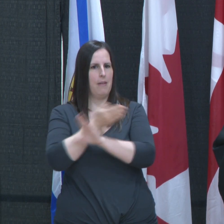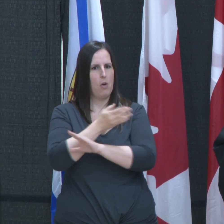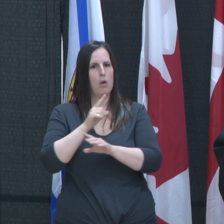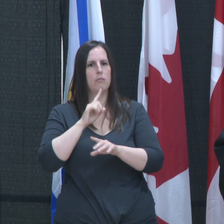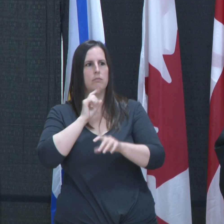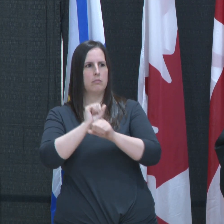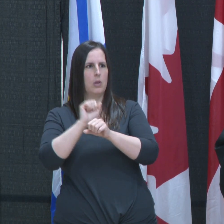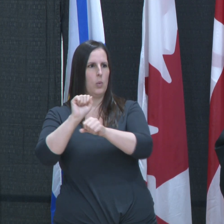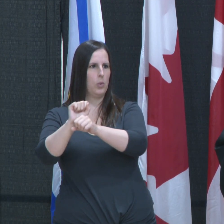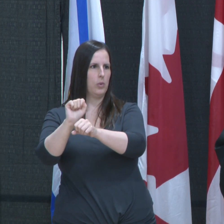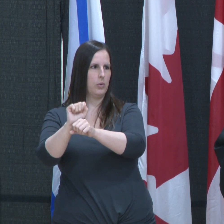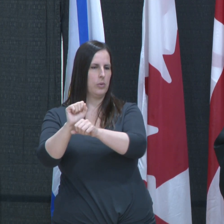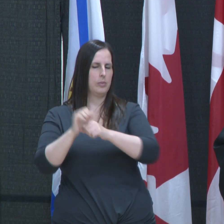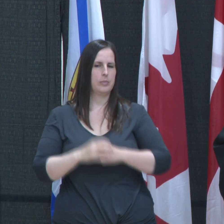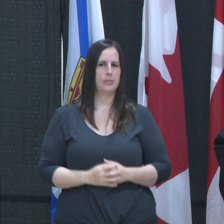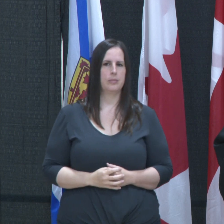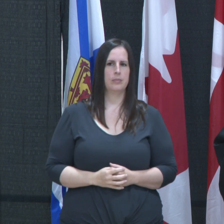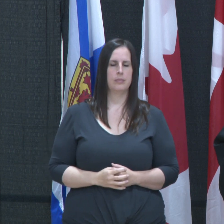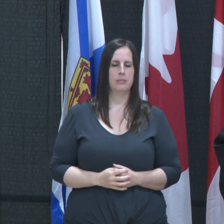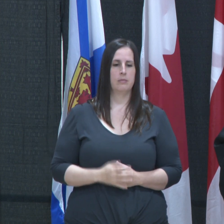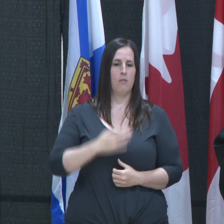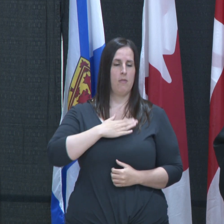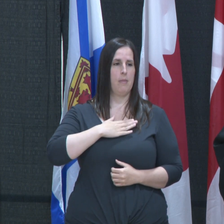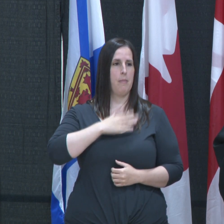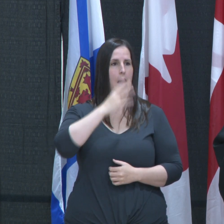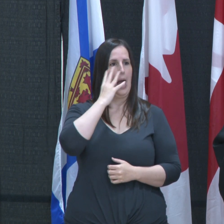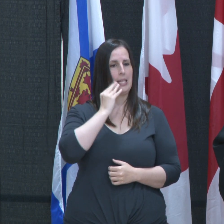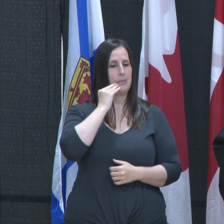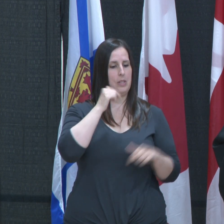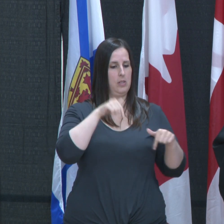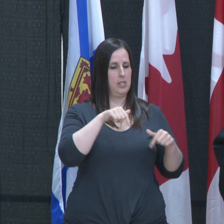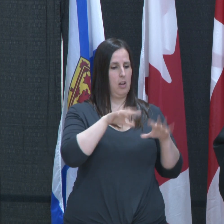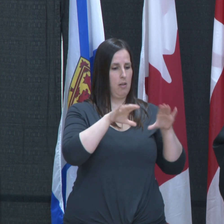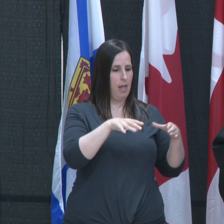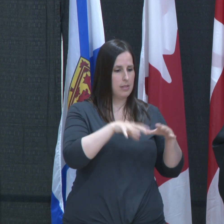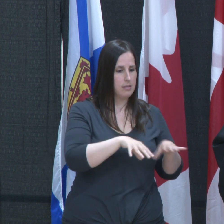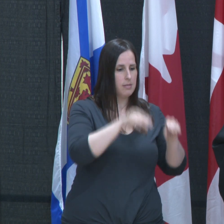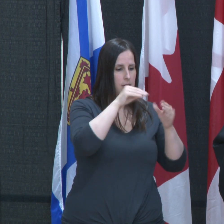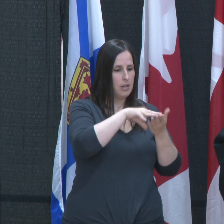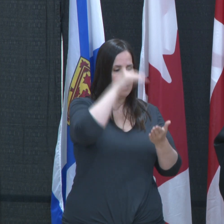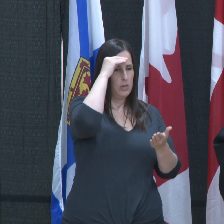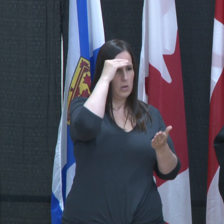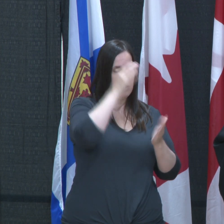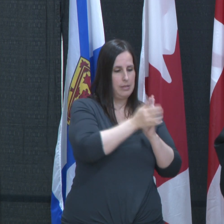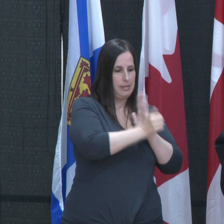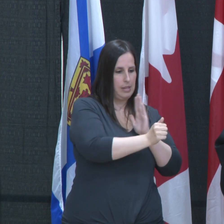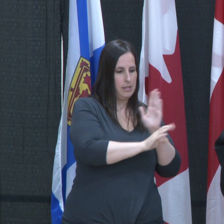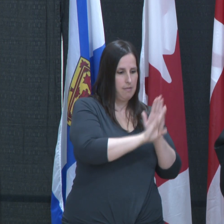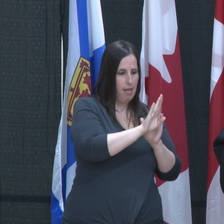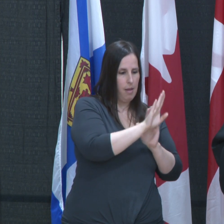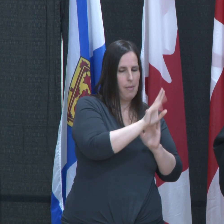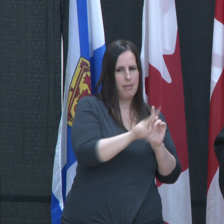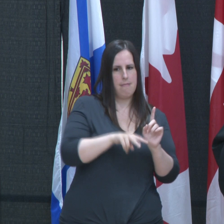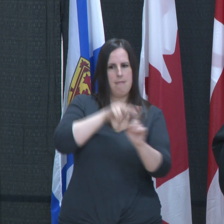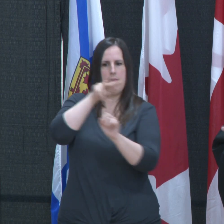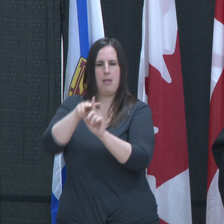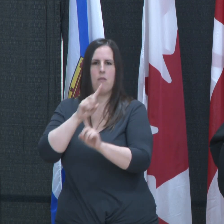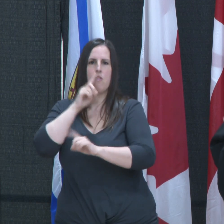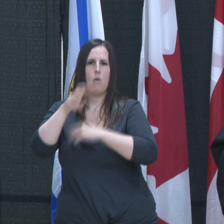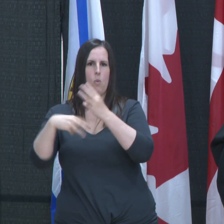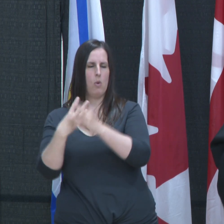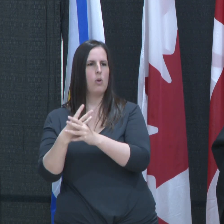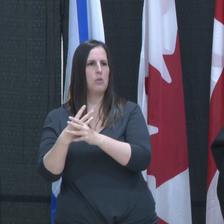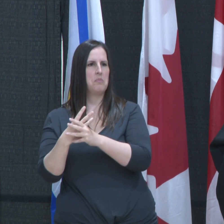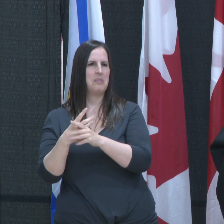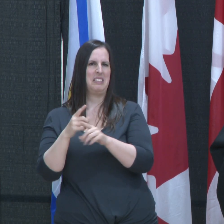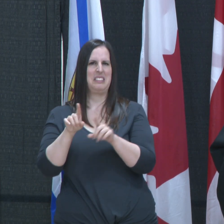know that personally, it was a great experience to take what I learned in the classroom and then apply it in a practical way, almost like